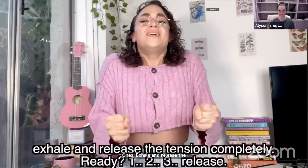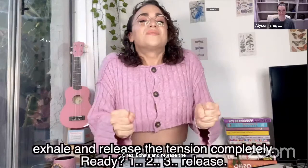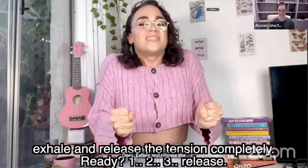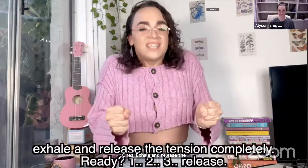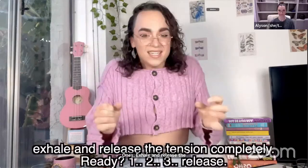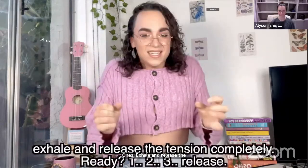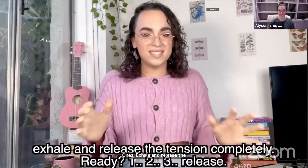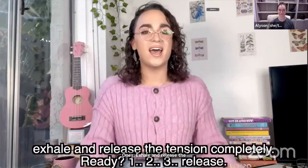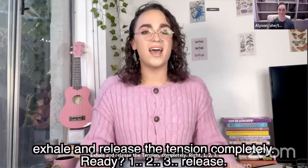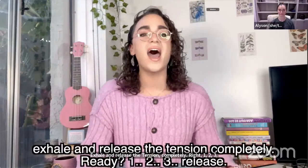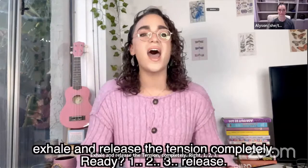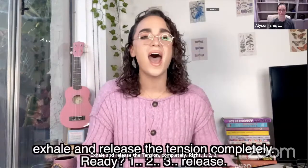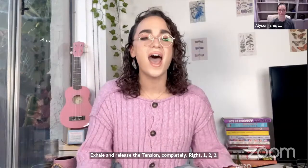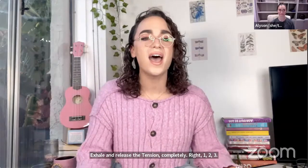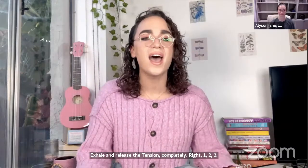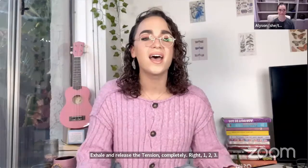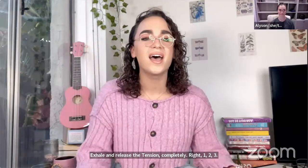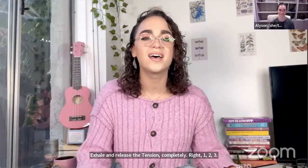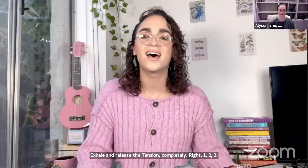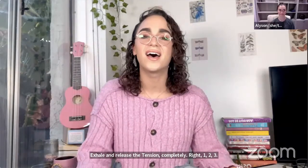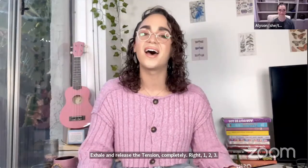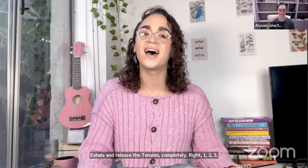1, 2, 3, release.